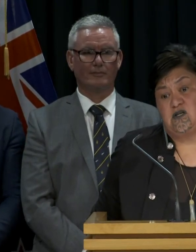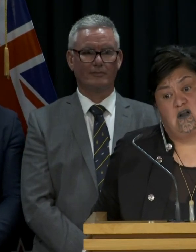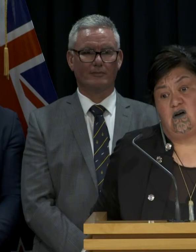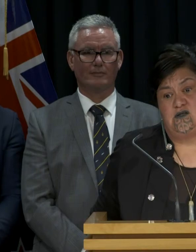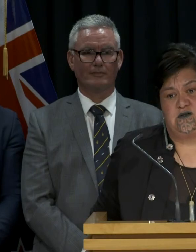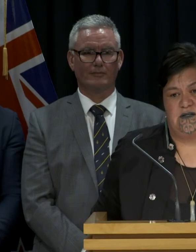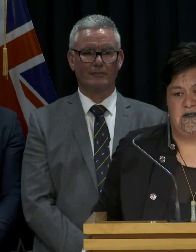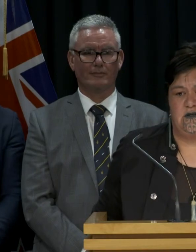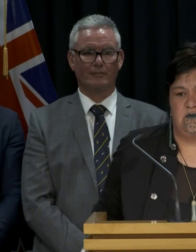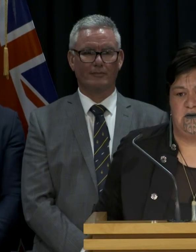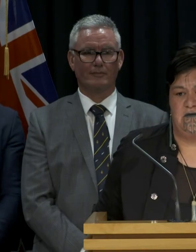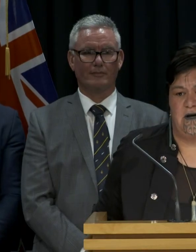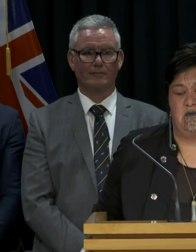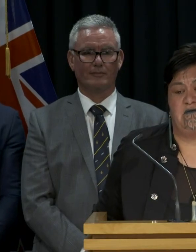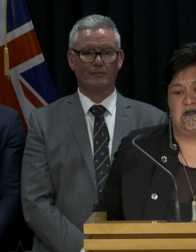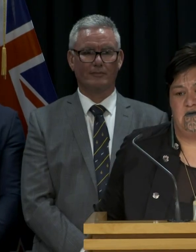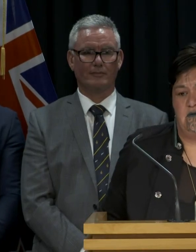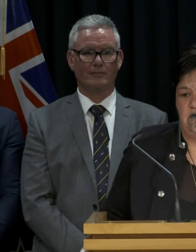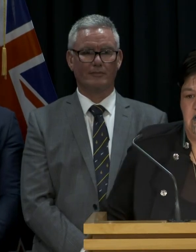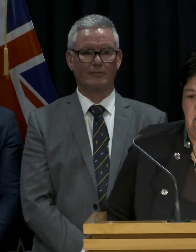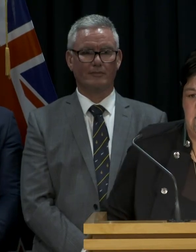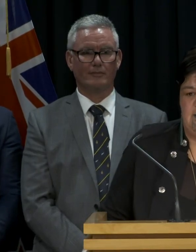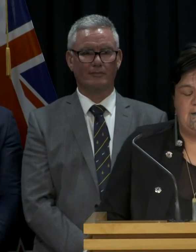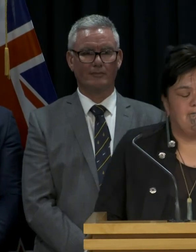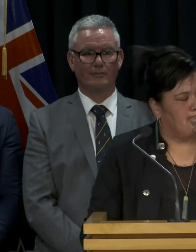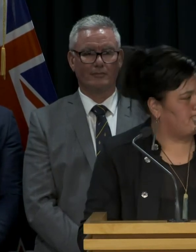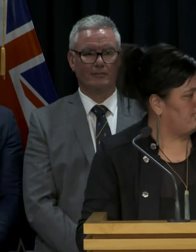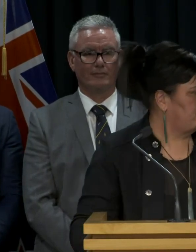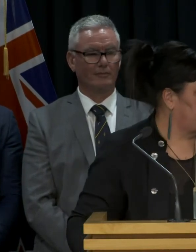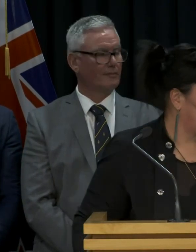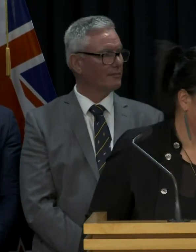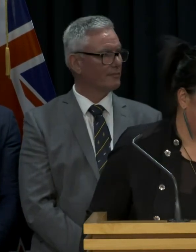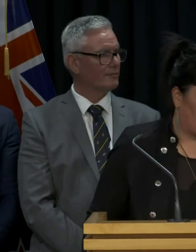very much closed to us in terms of professional opportunities.